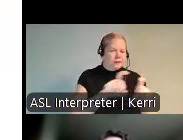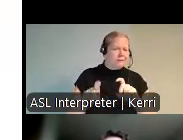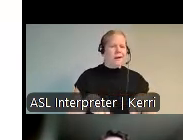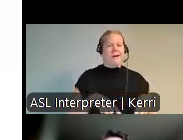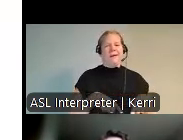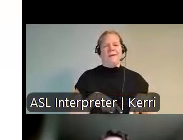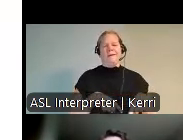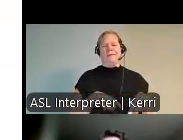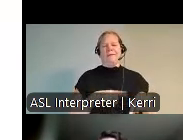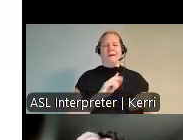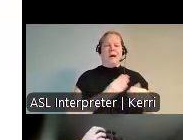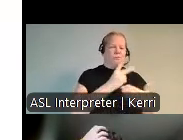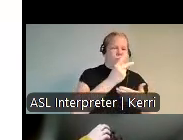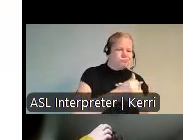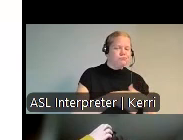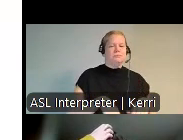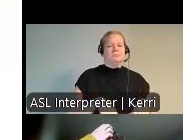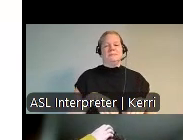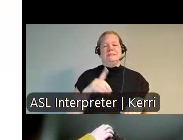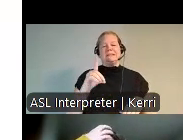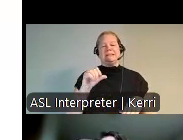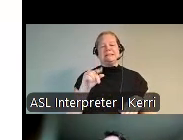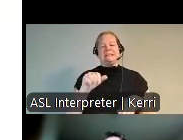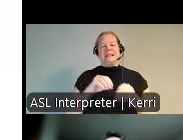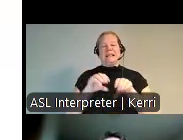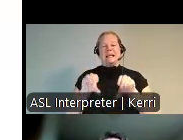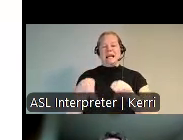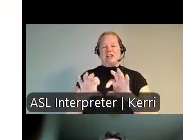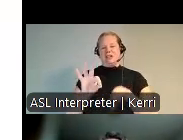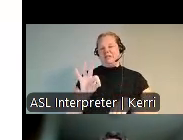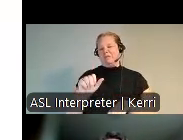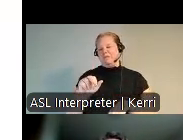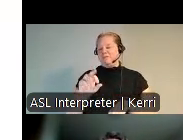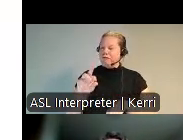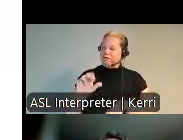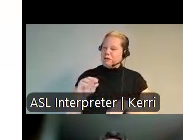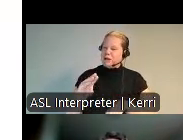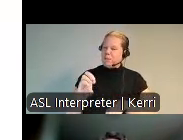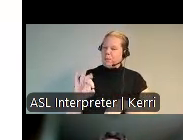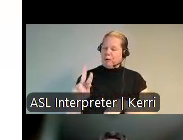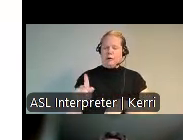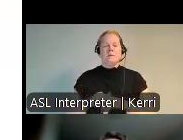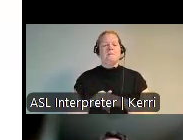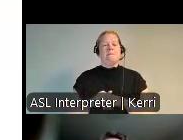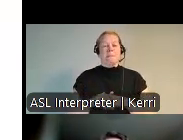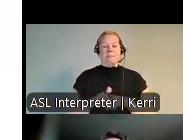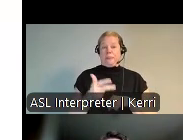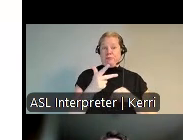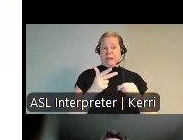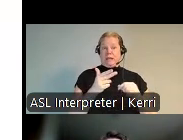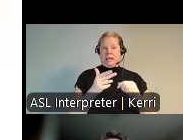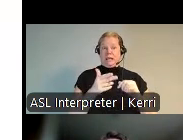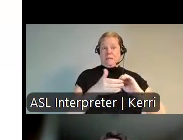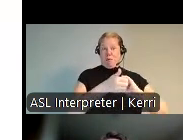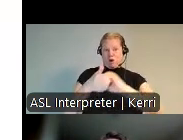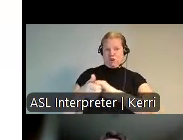and the data and action framework. And then we have three partners here today who